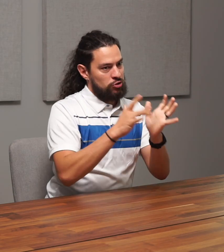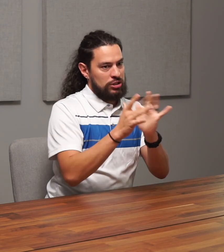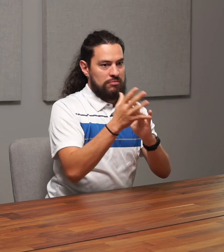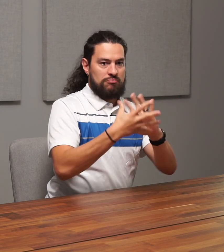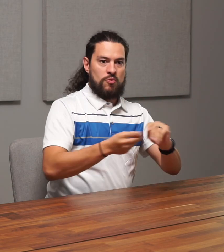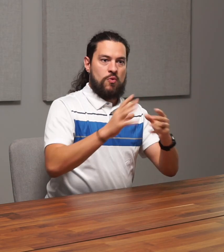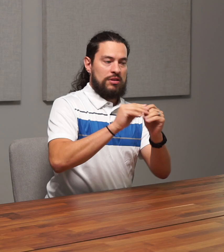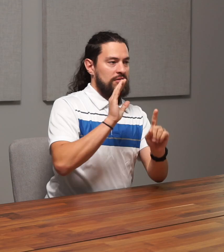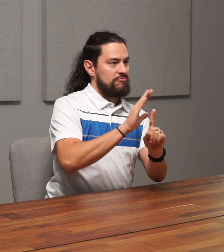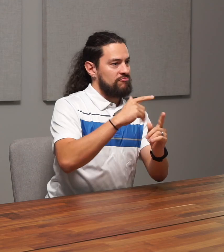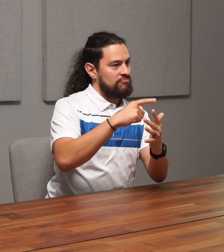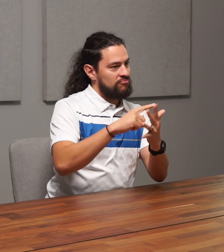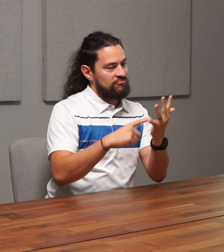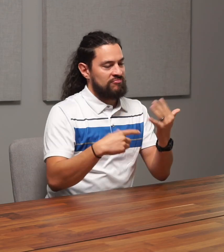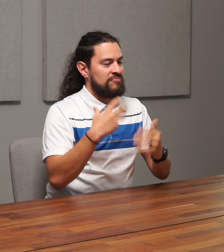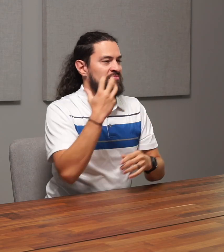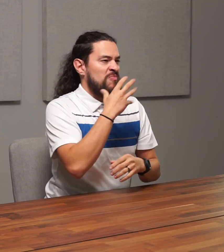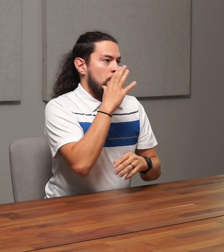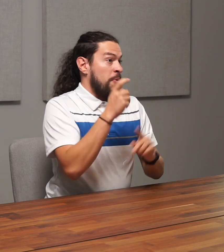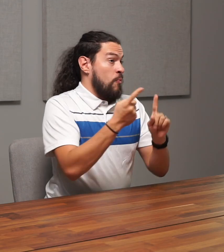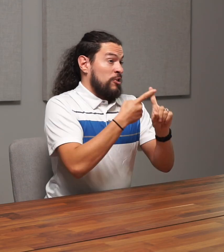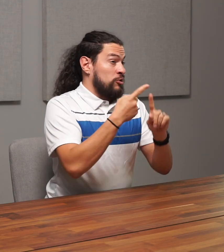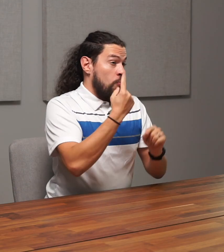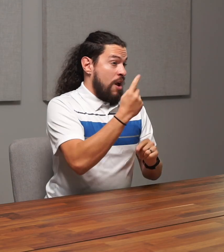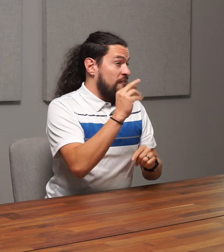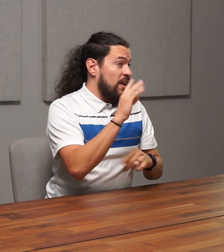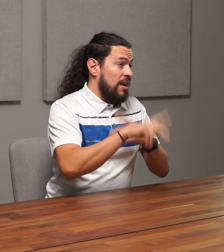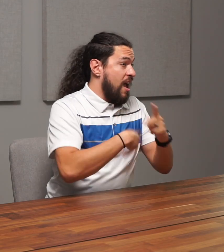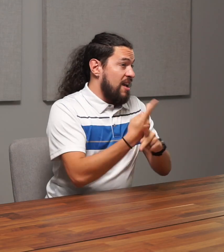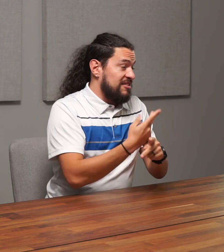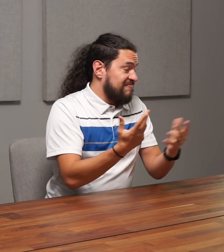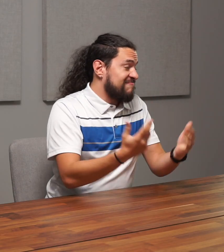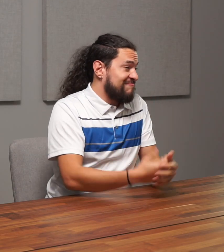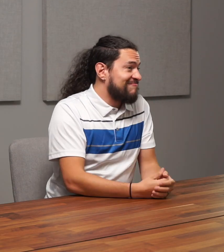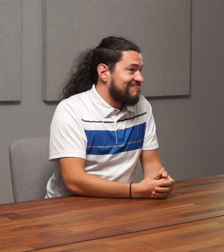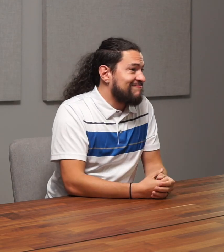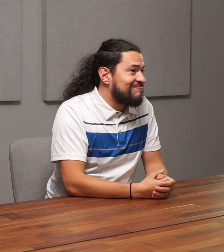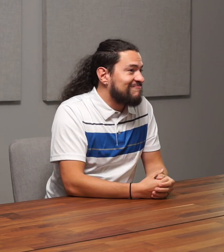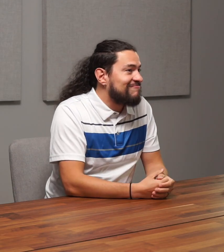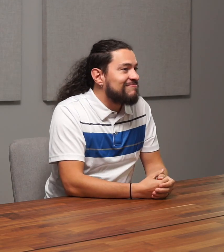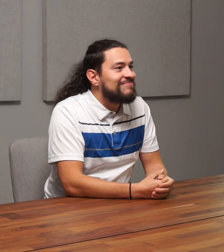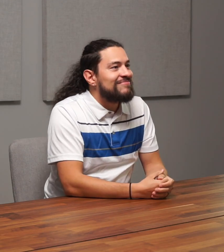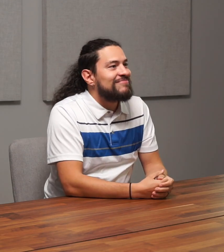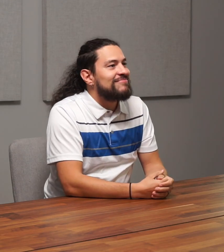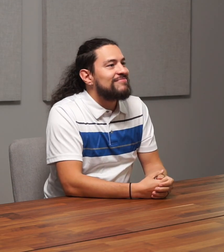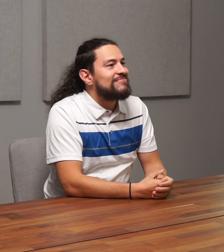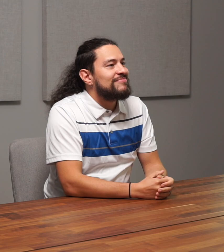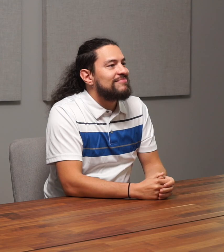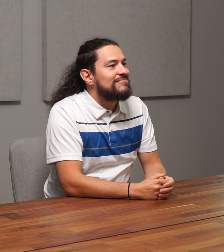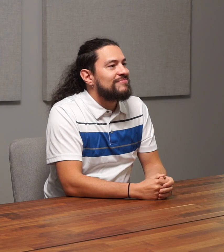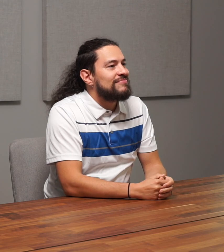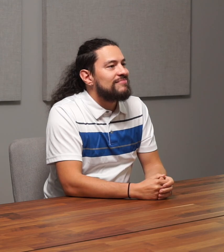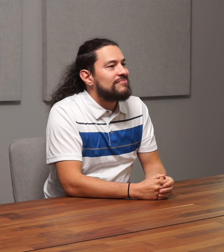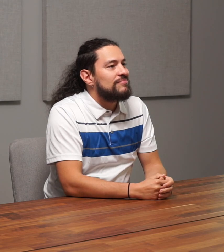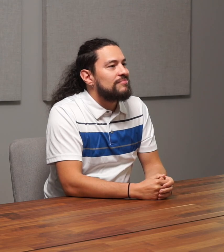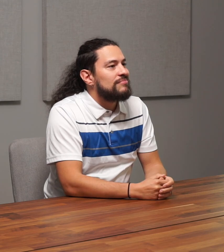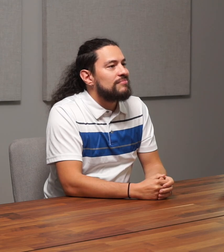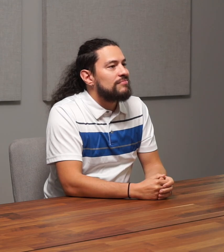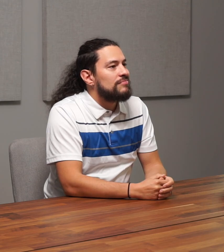primarily in american sign language to share the story of jesus with deaf individuals it's definitely going to be one of a kind that's awesome i